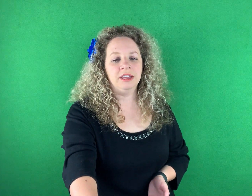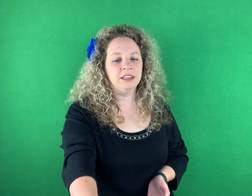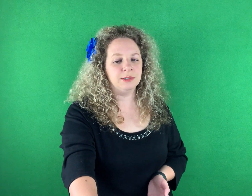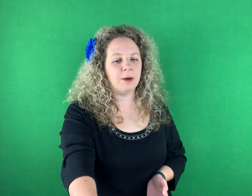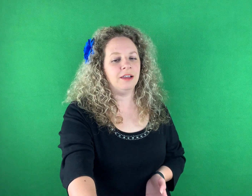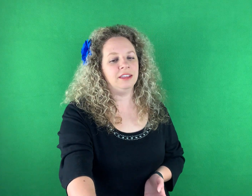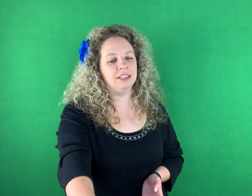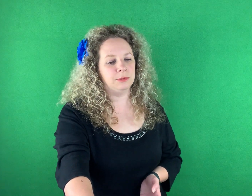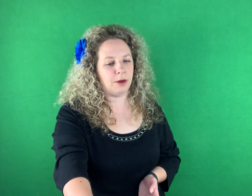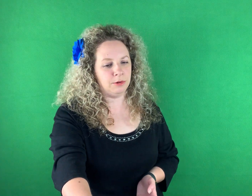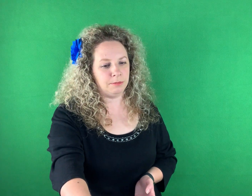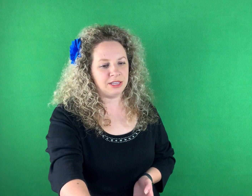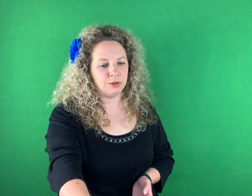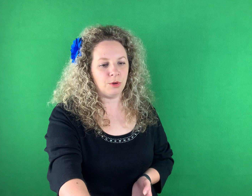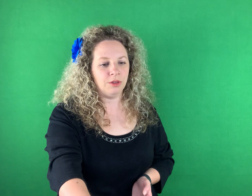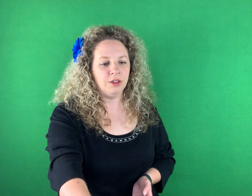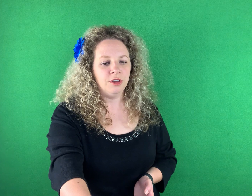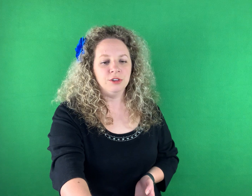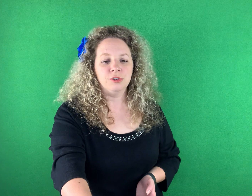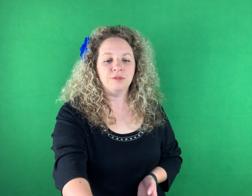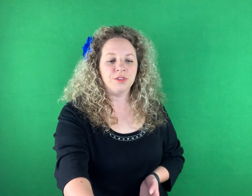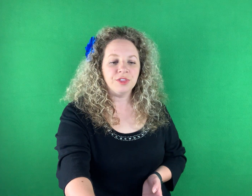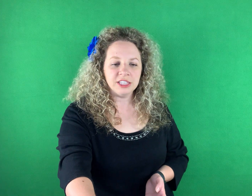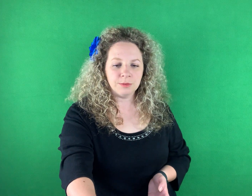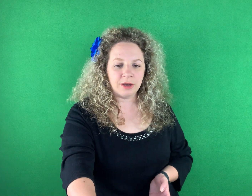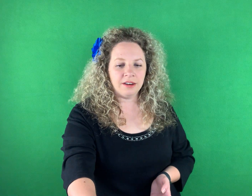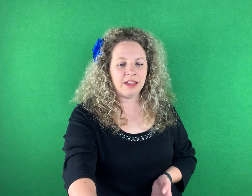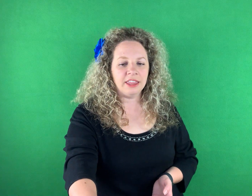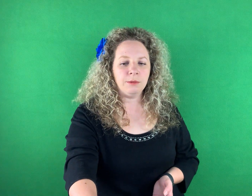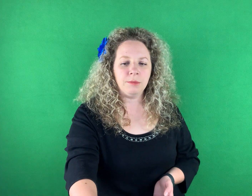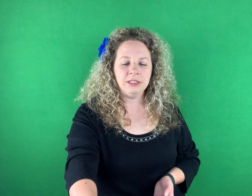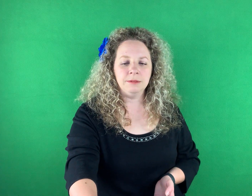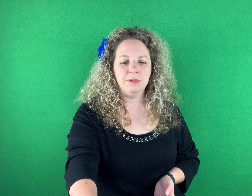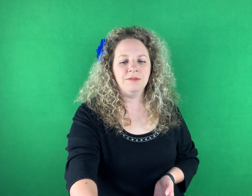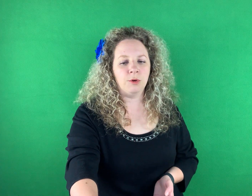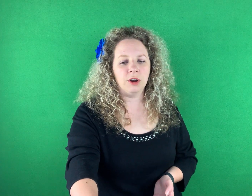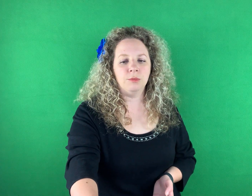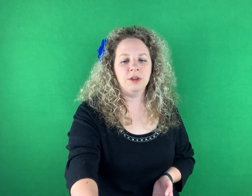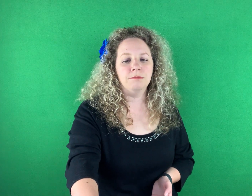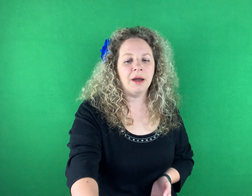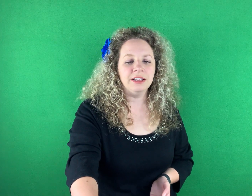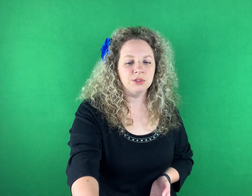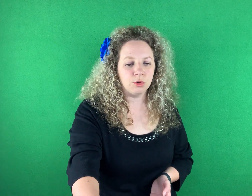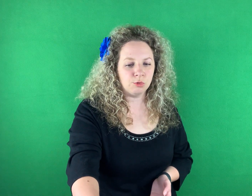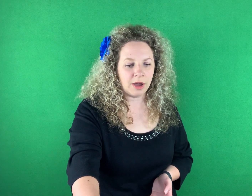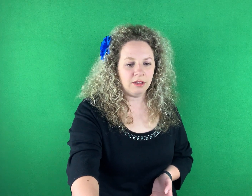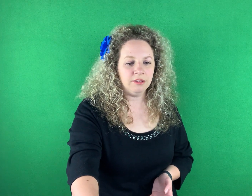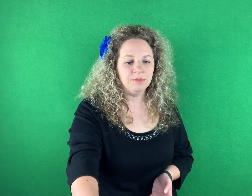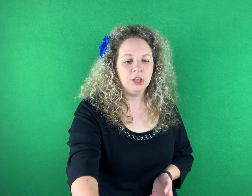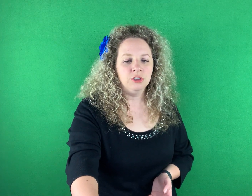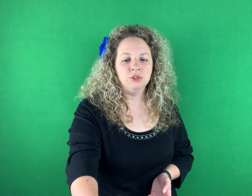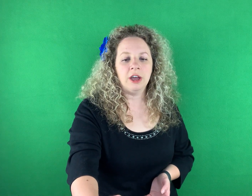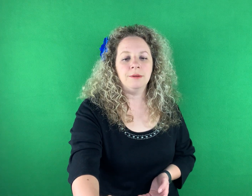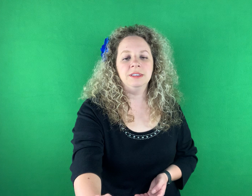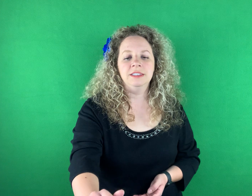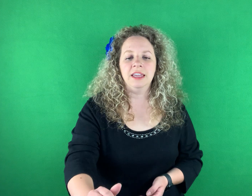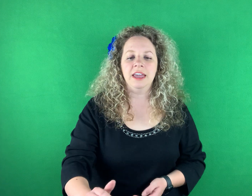is well with my soul. So for this one, I like what we did before with my soul well. So I would